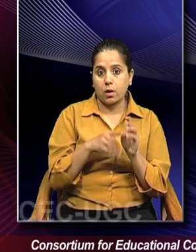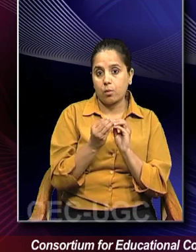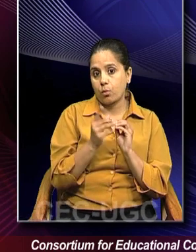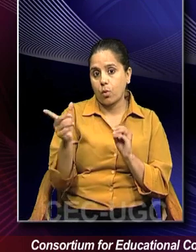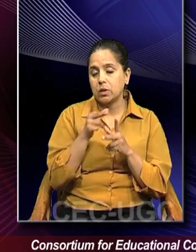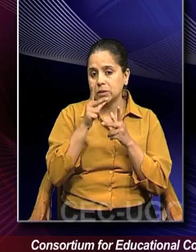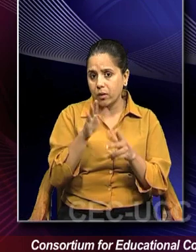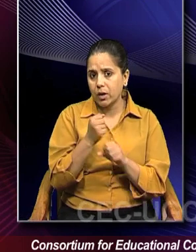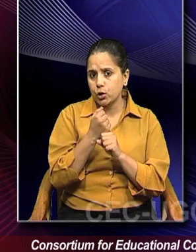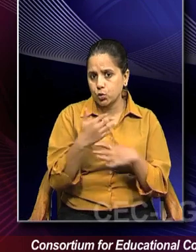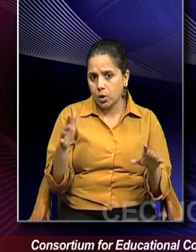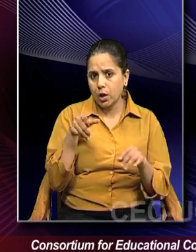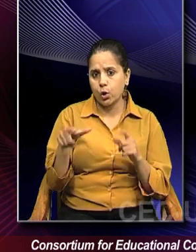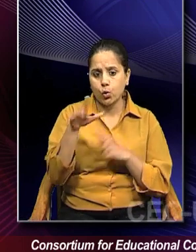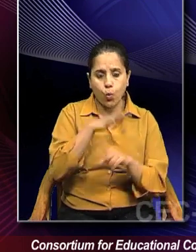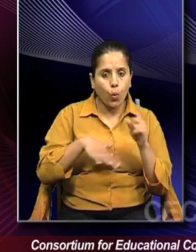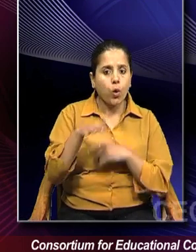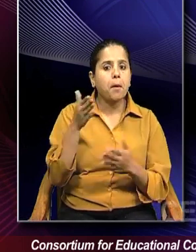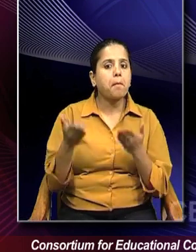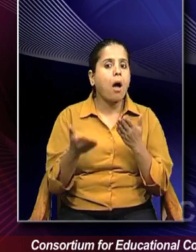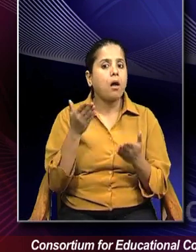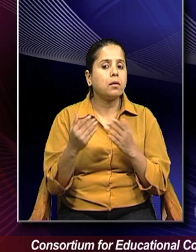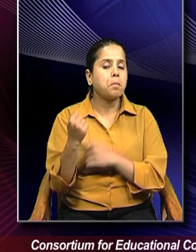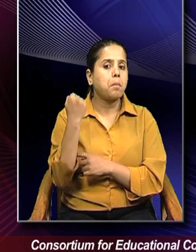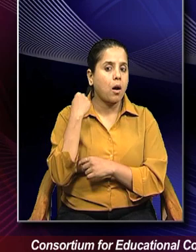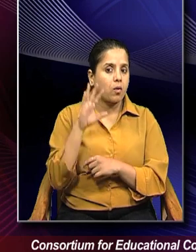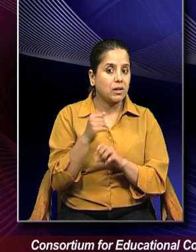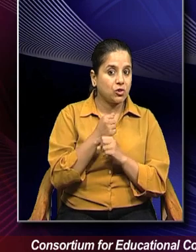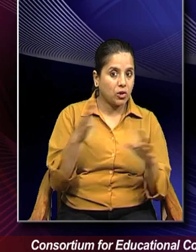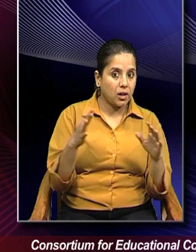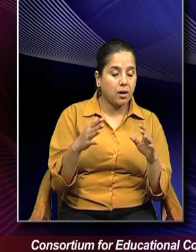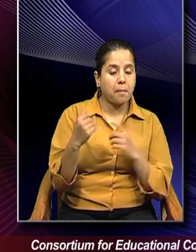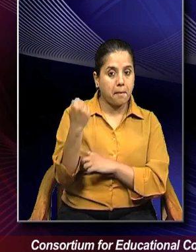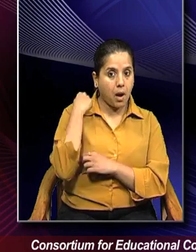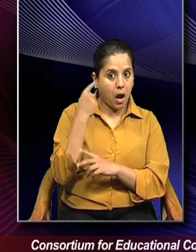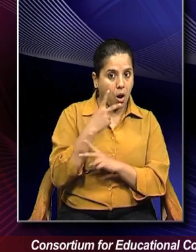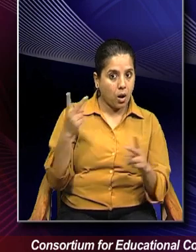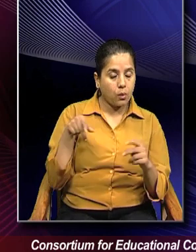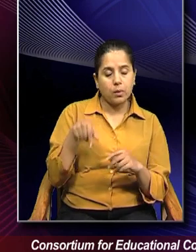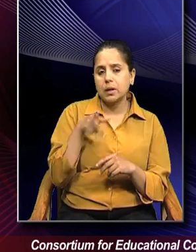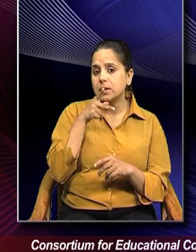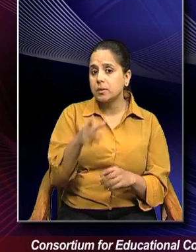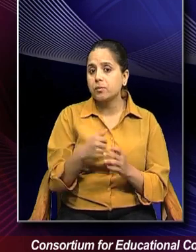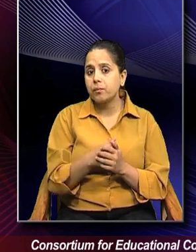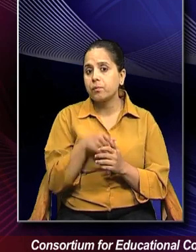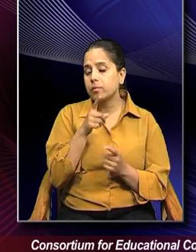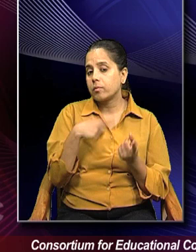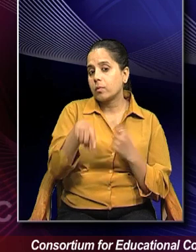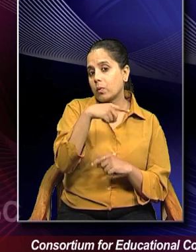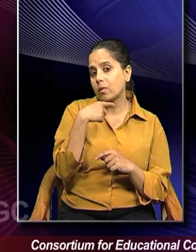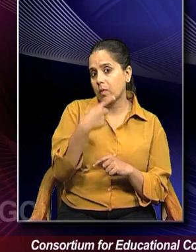about general and local balance of power. General balance of power is when there